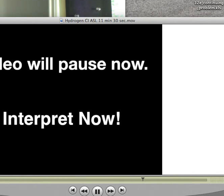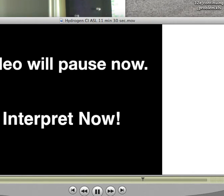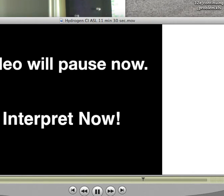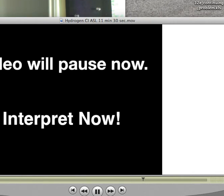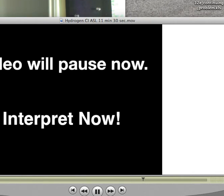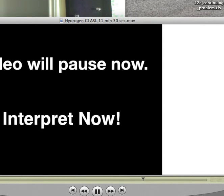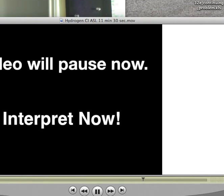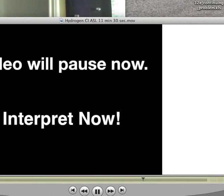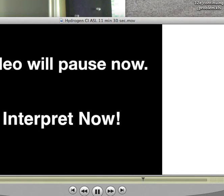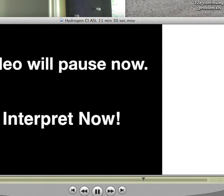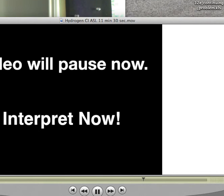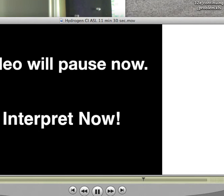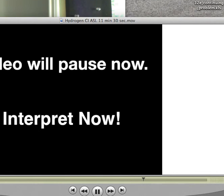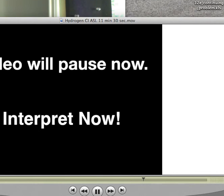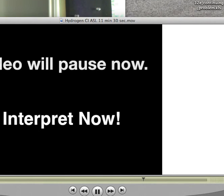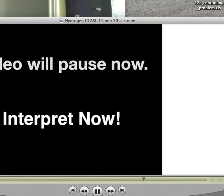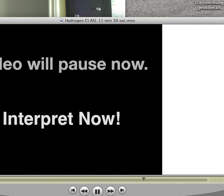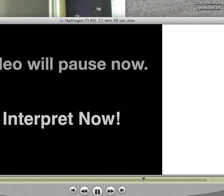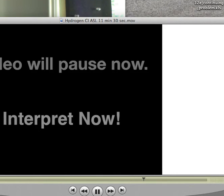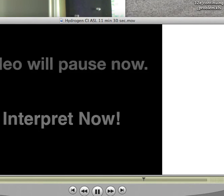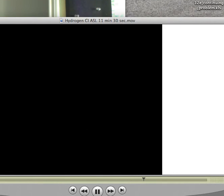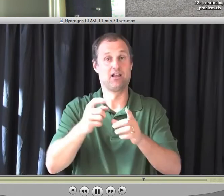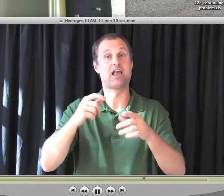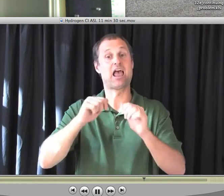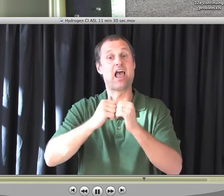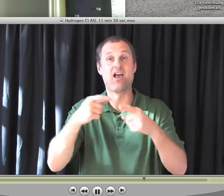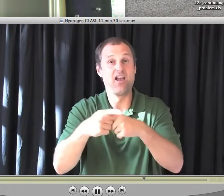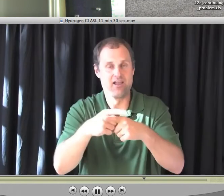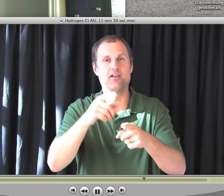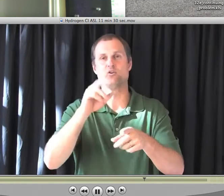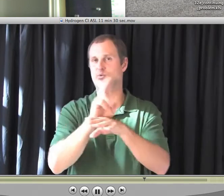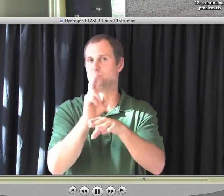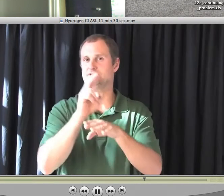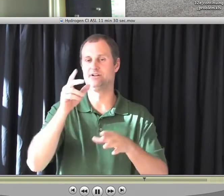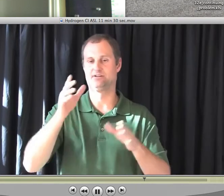able to help your car to start.